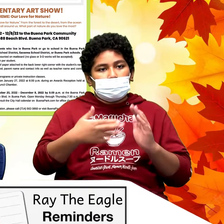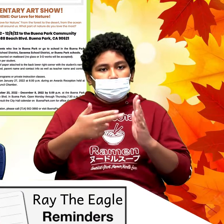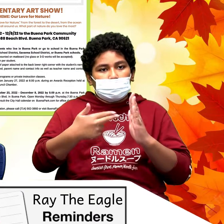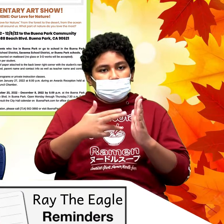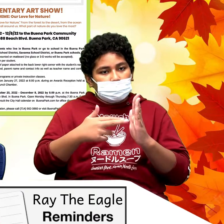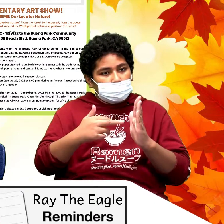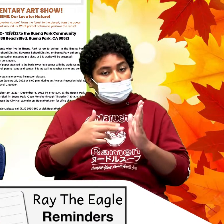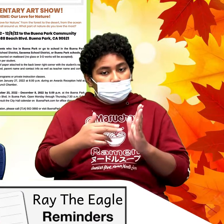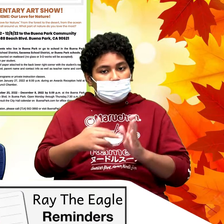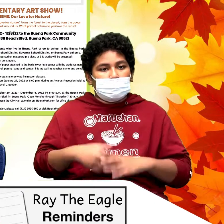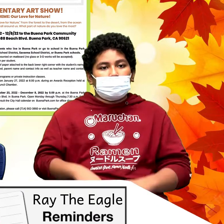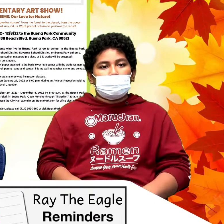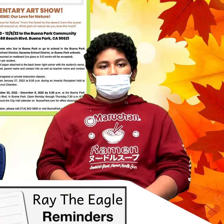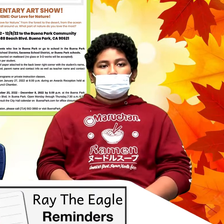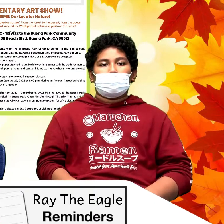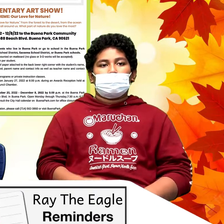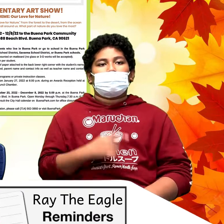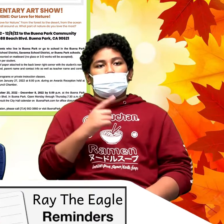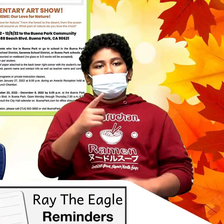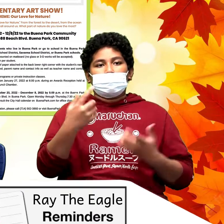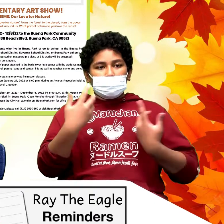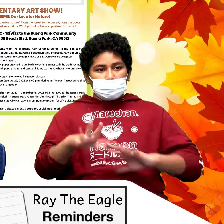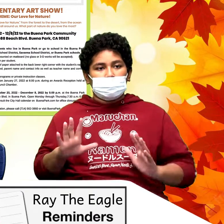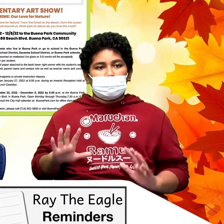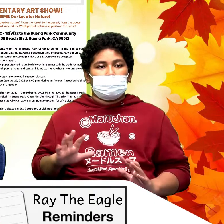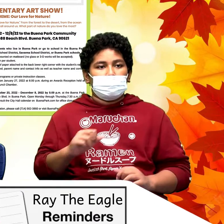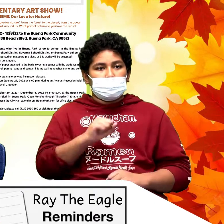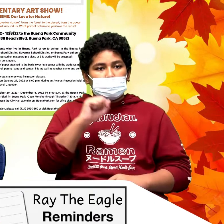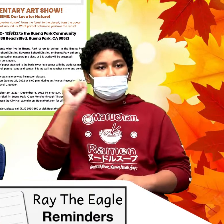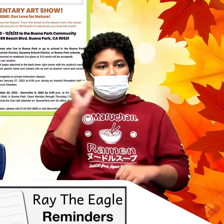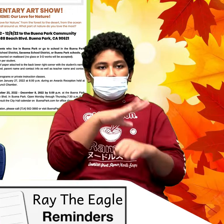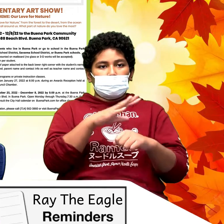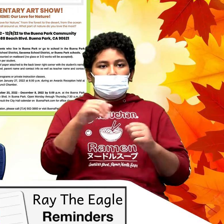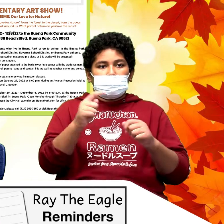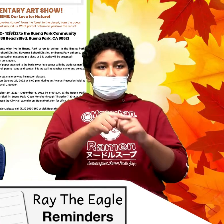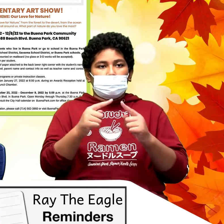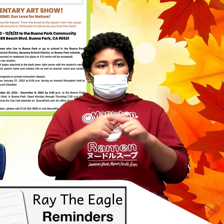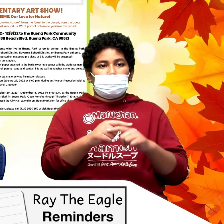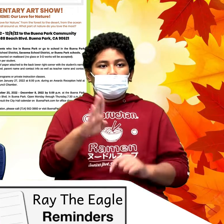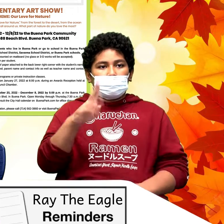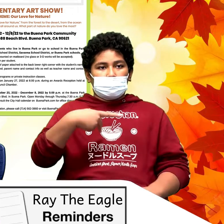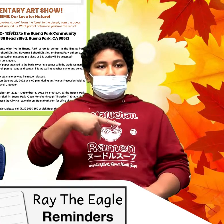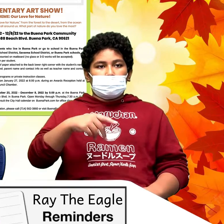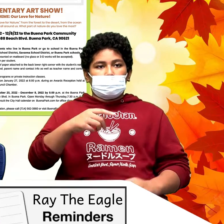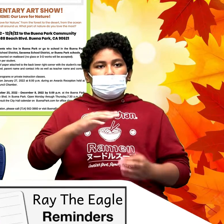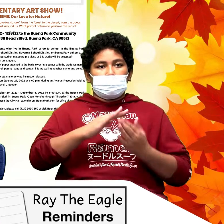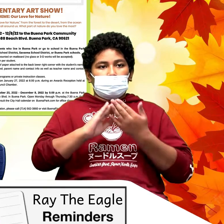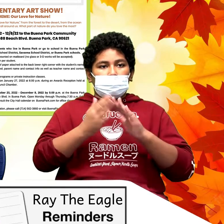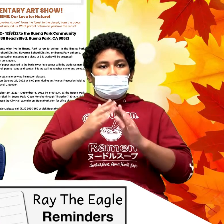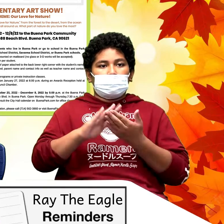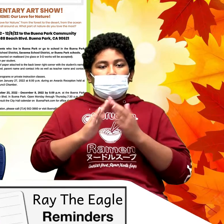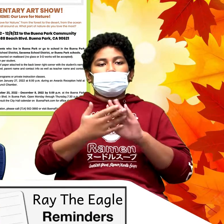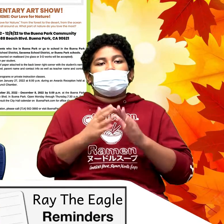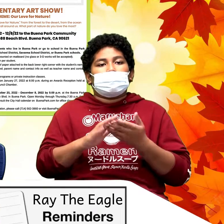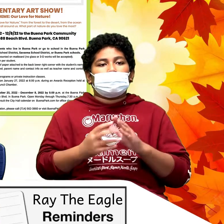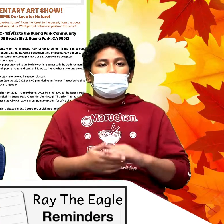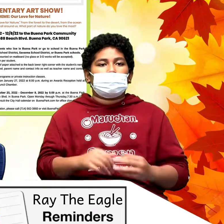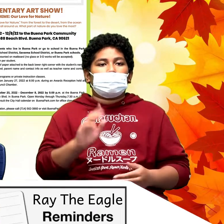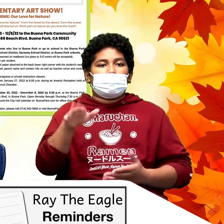You can drop off your art at the Bueno Park Community Center by December